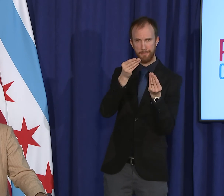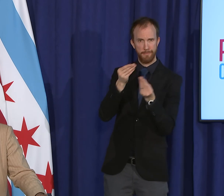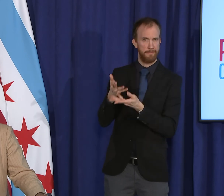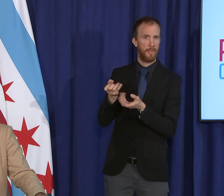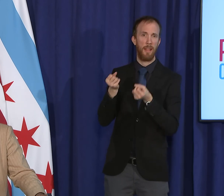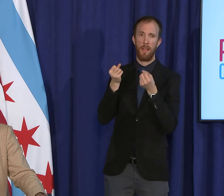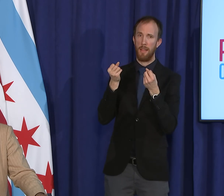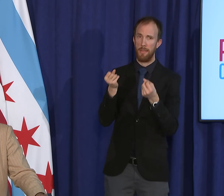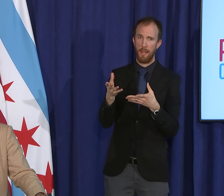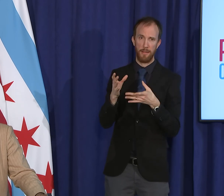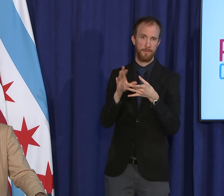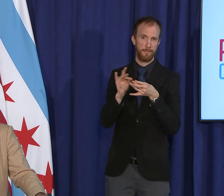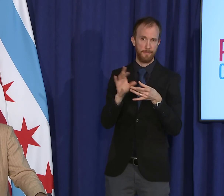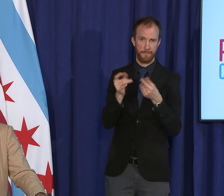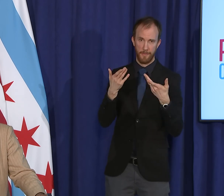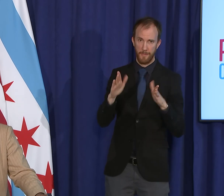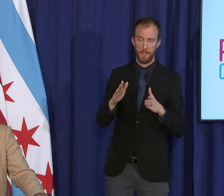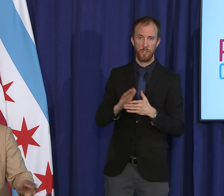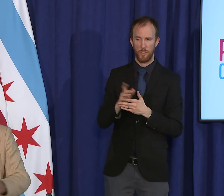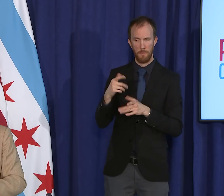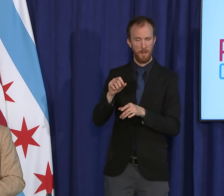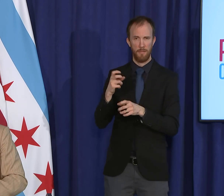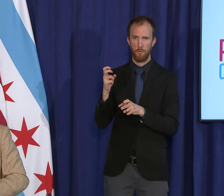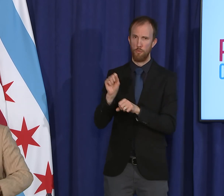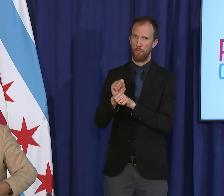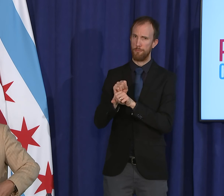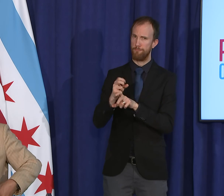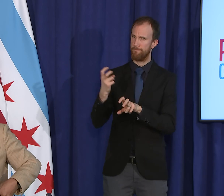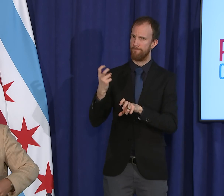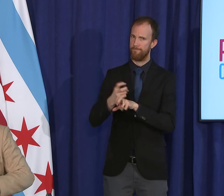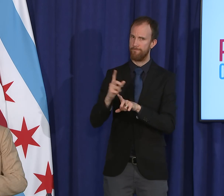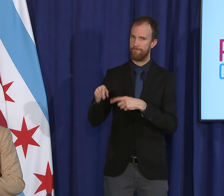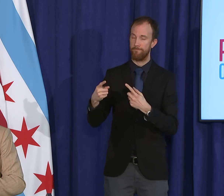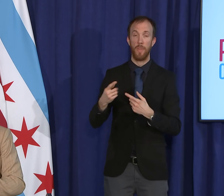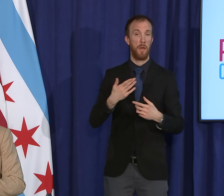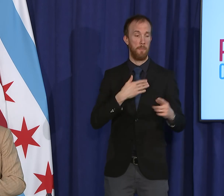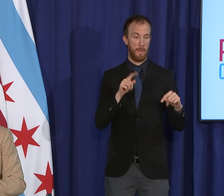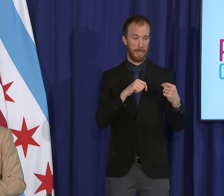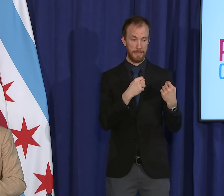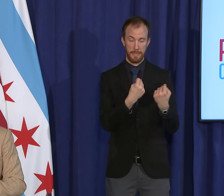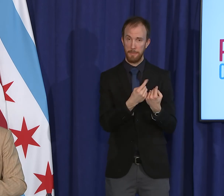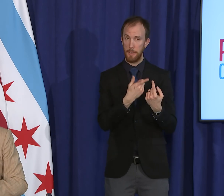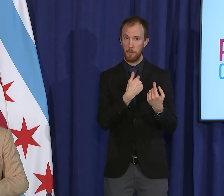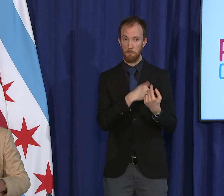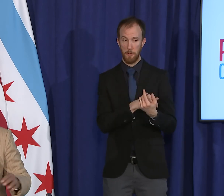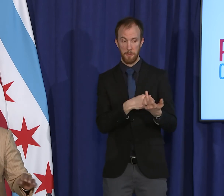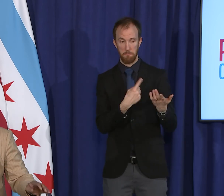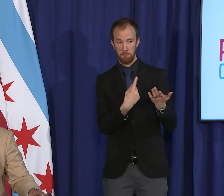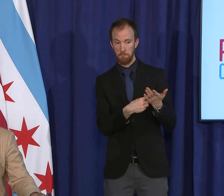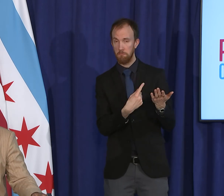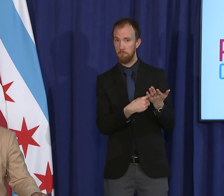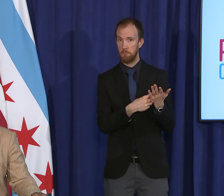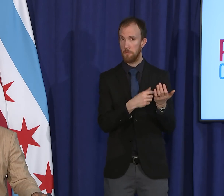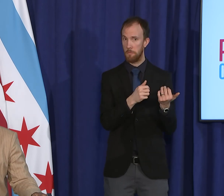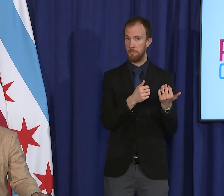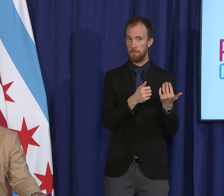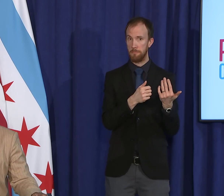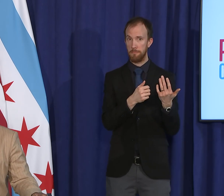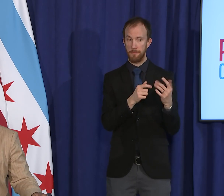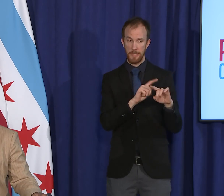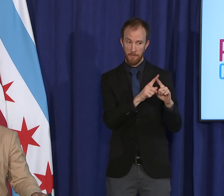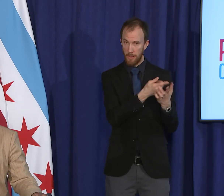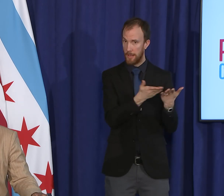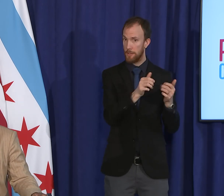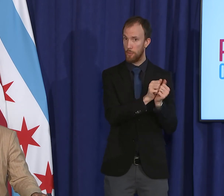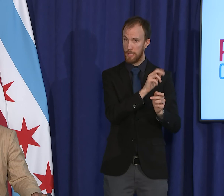has been in contact with representatives of the folks that have been on this hunger strike. I